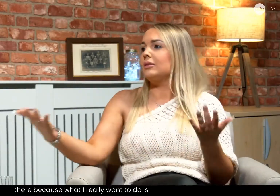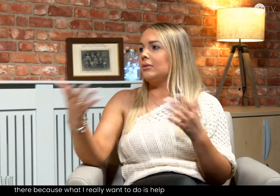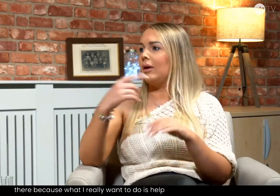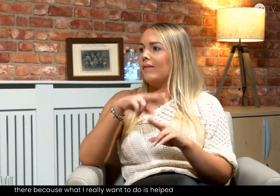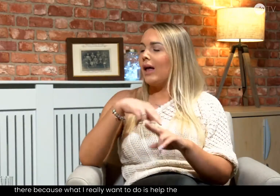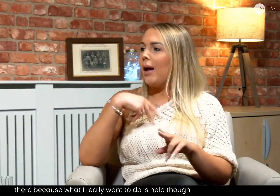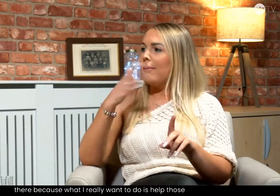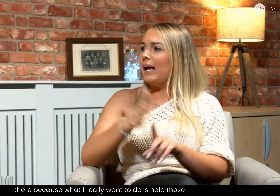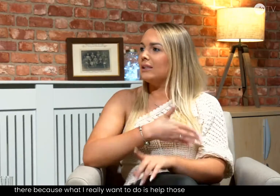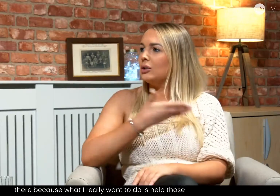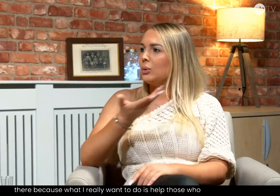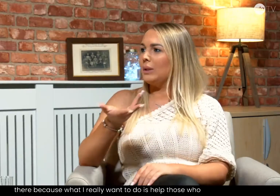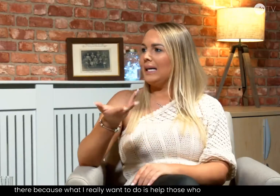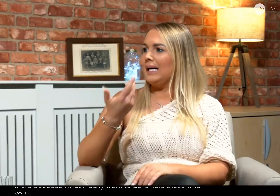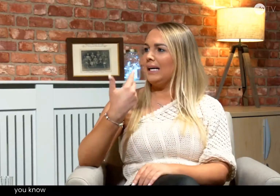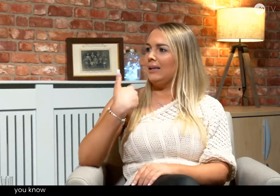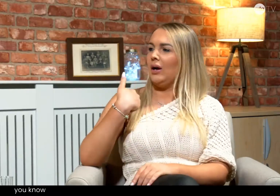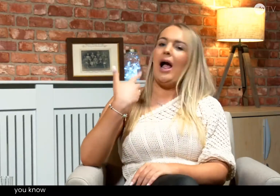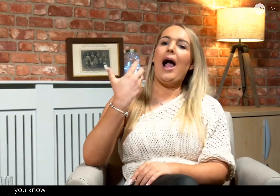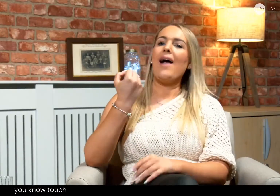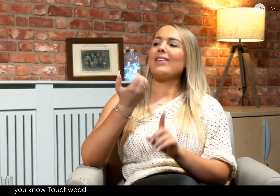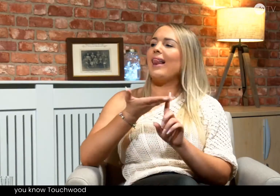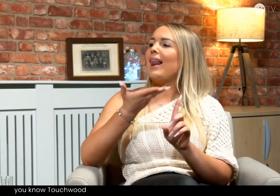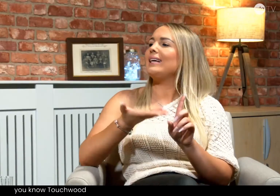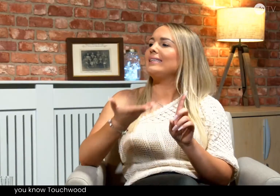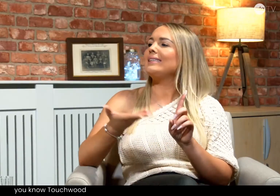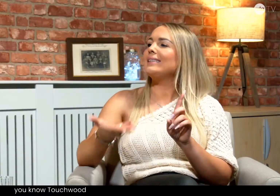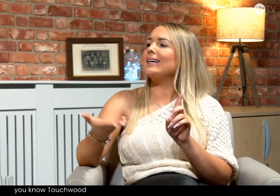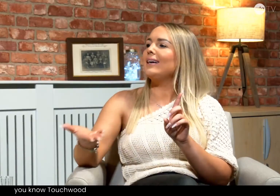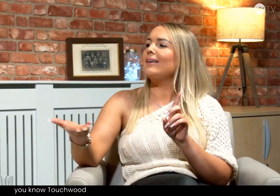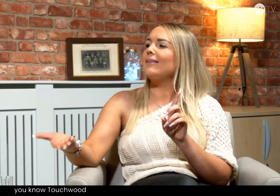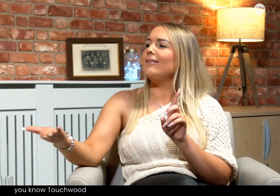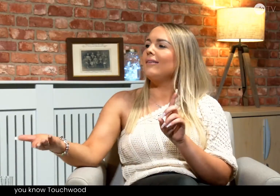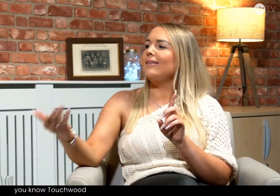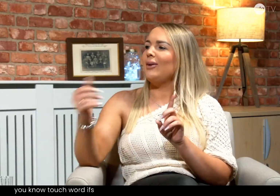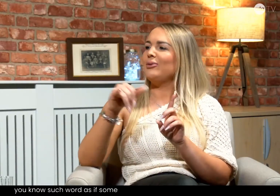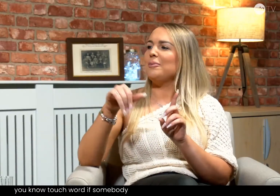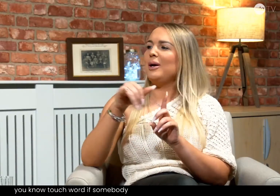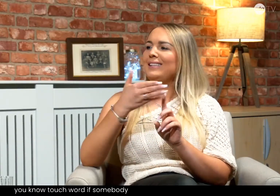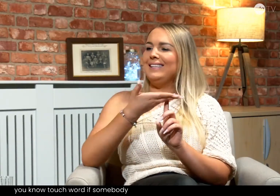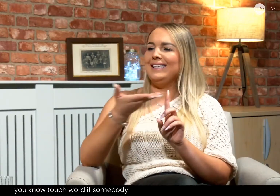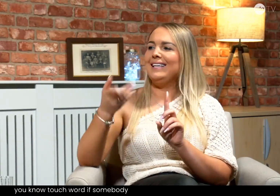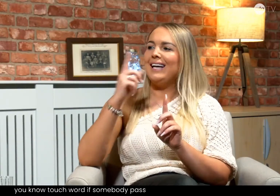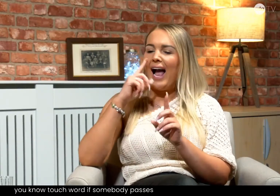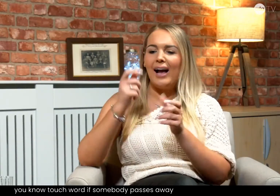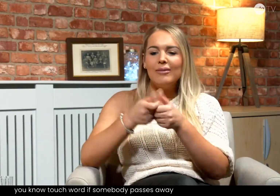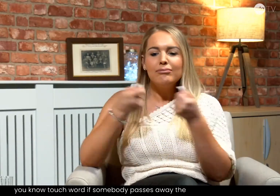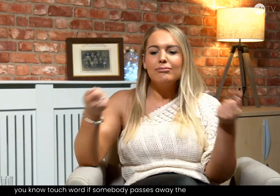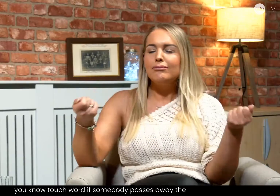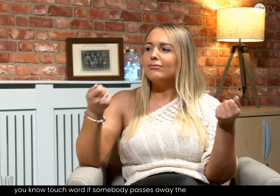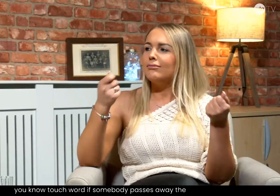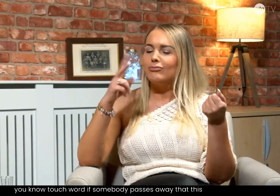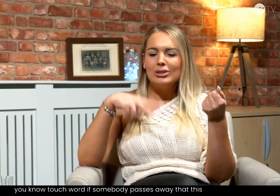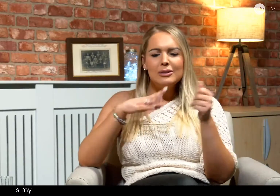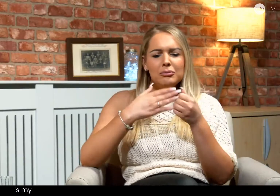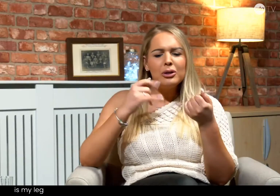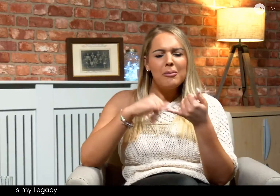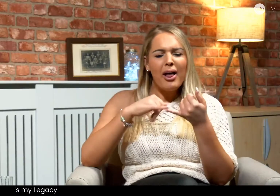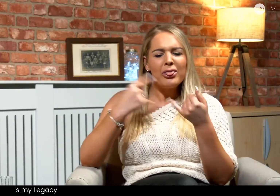know, touch wood, if somebody passes away, that this is my legacy, you know, something that I can